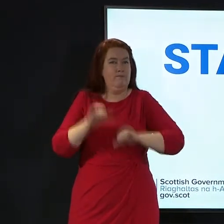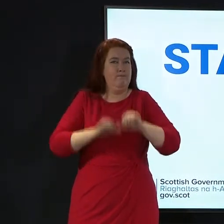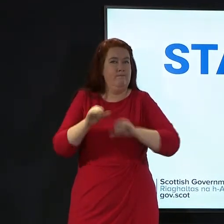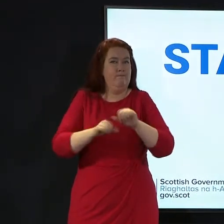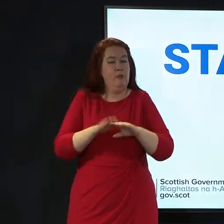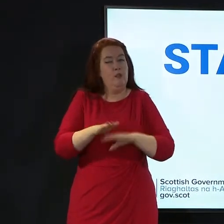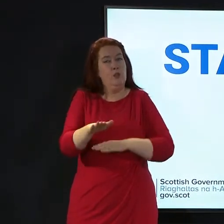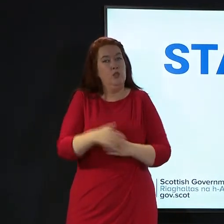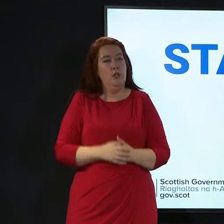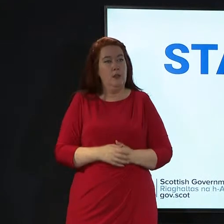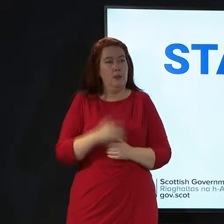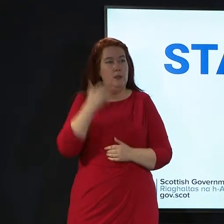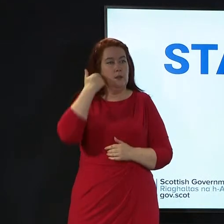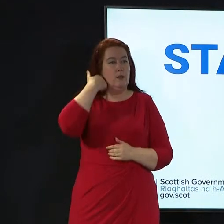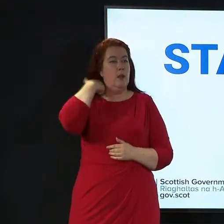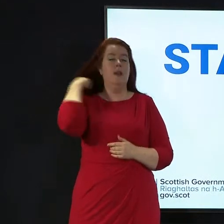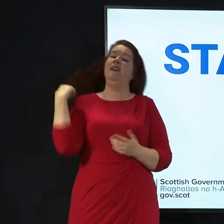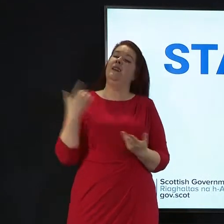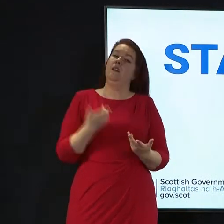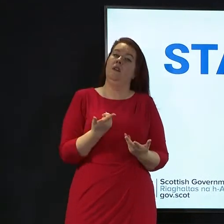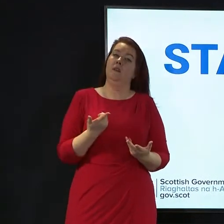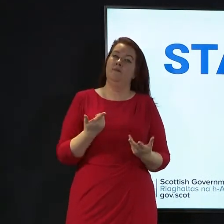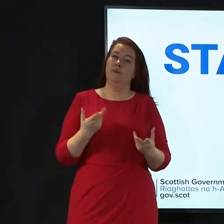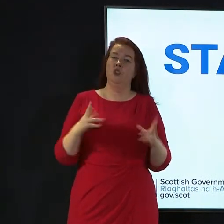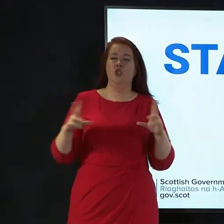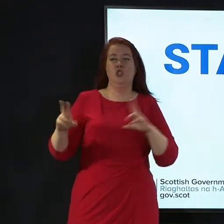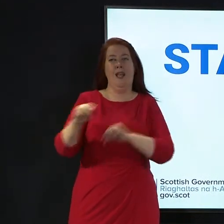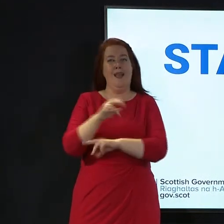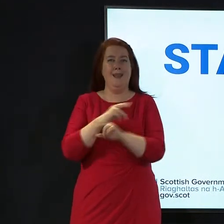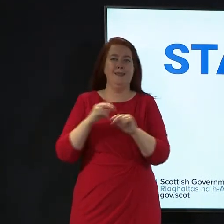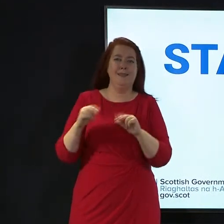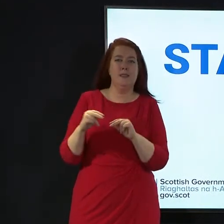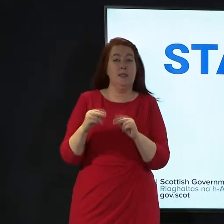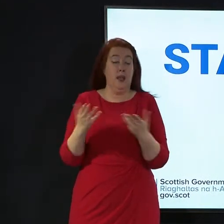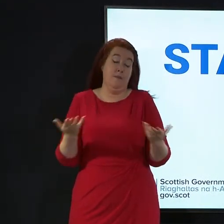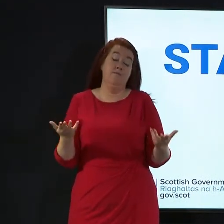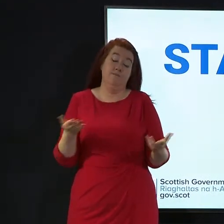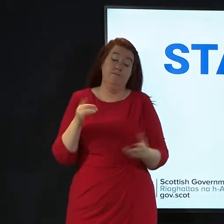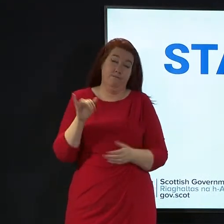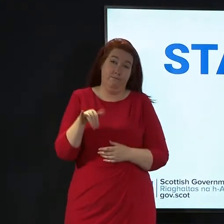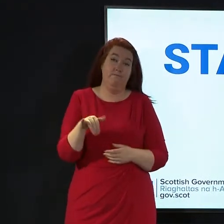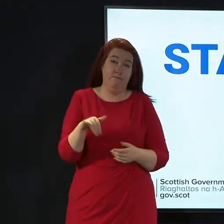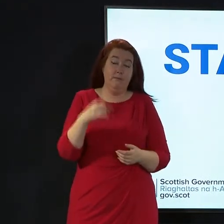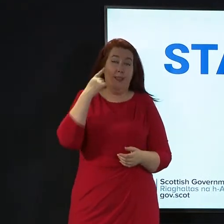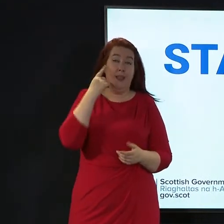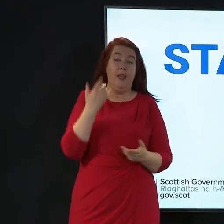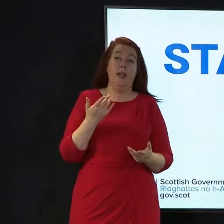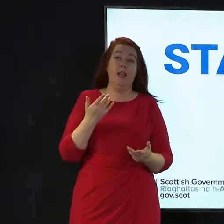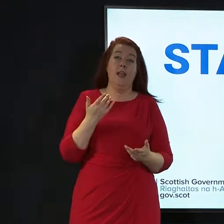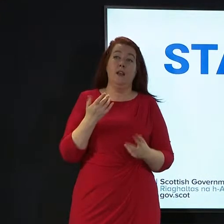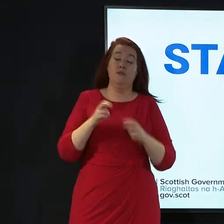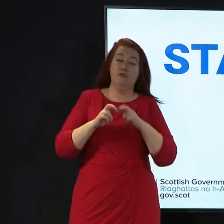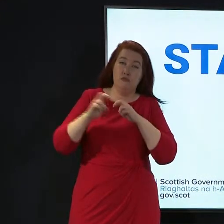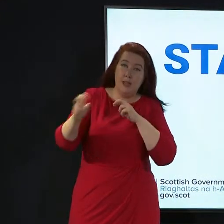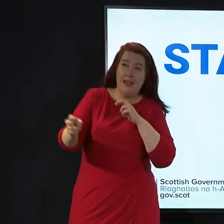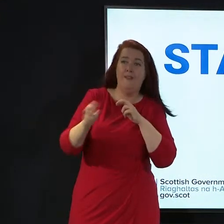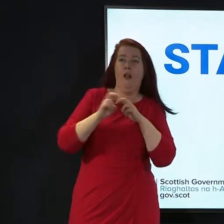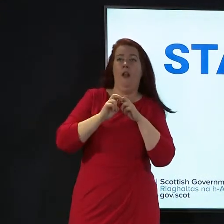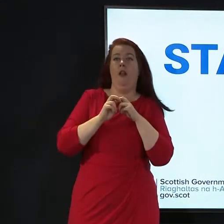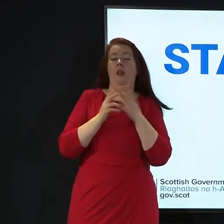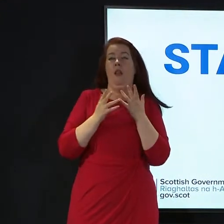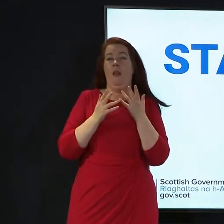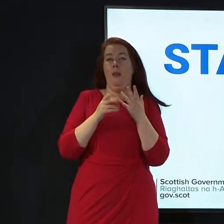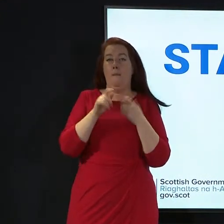continues? Anecdotally, I think it is the case that in terms of travel and